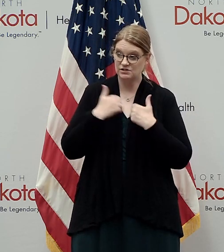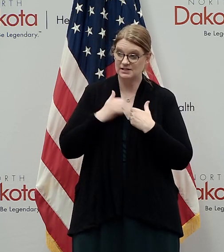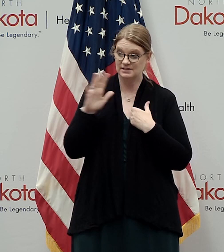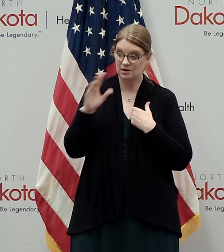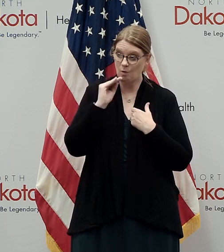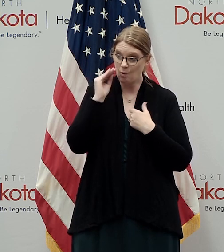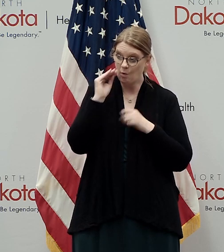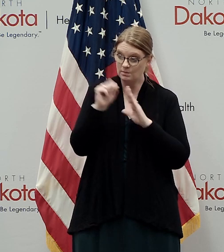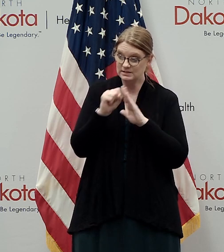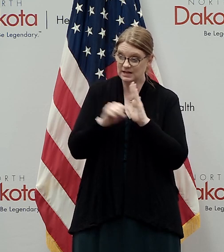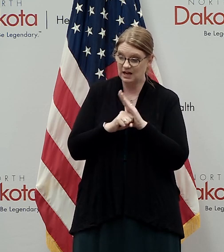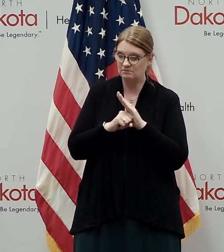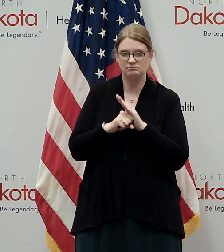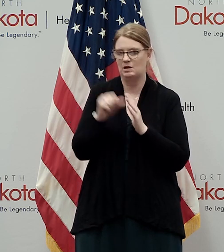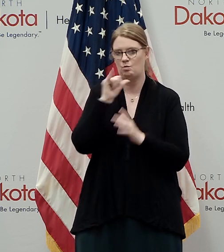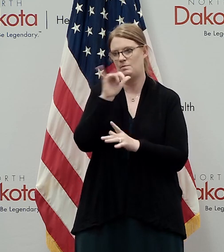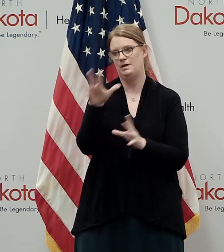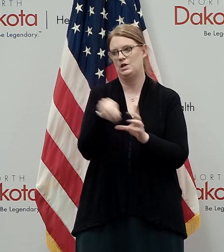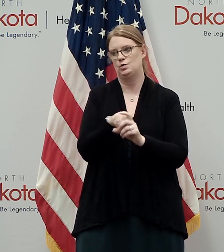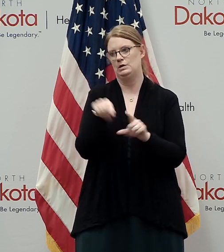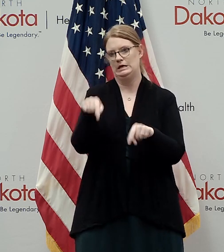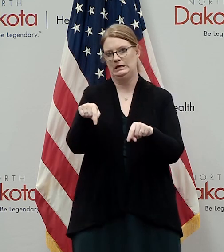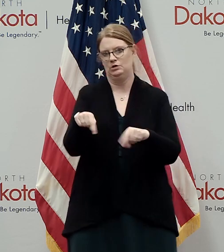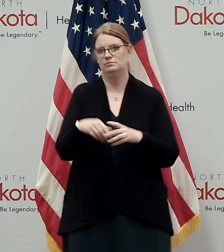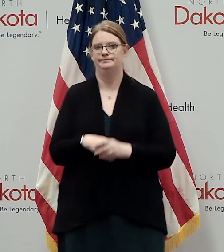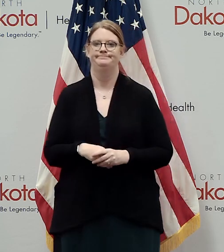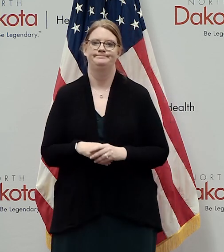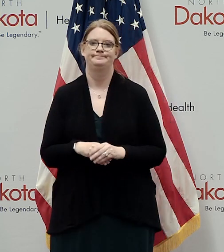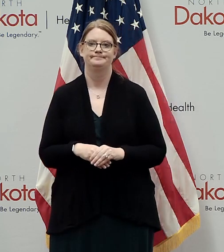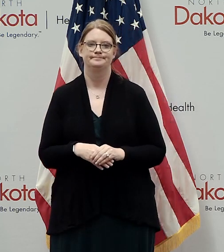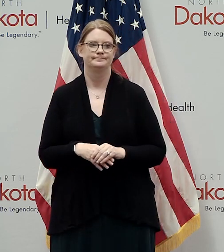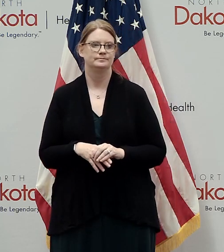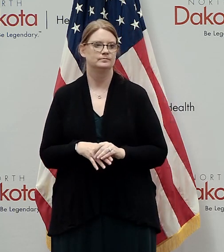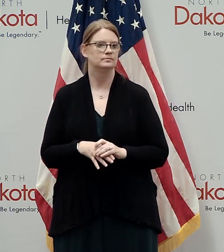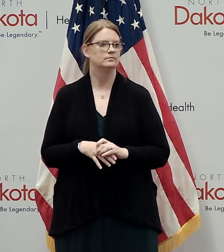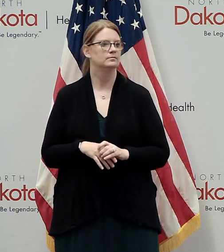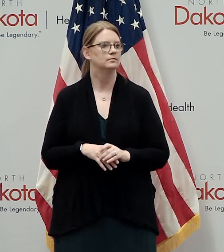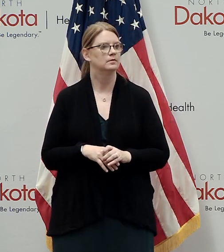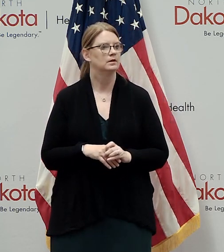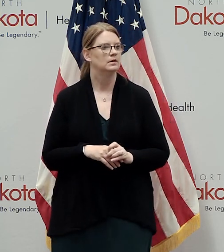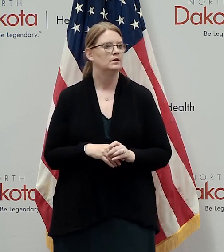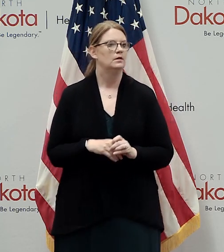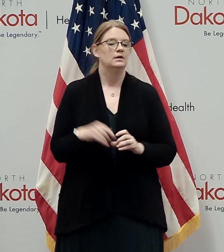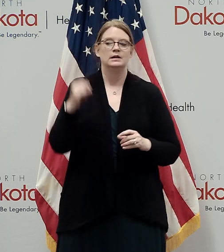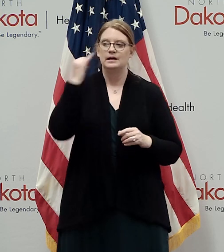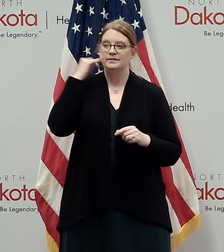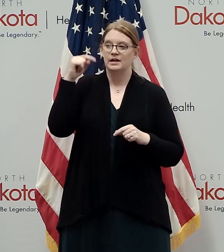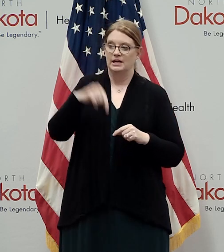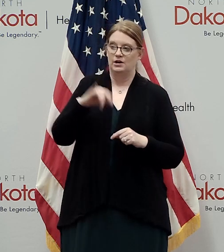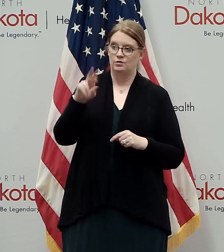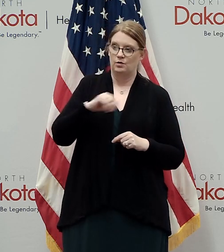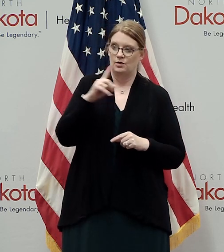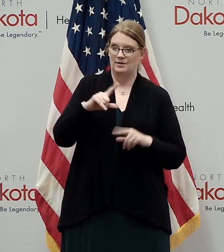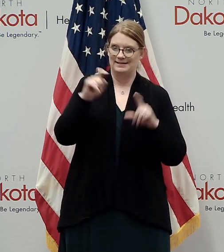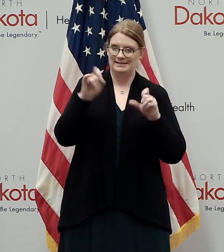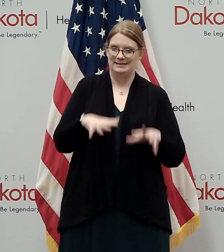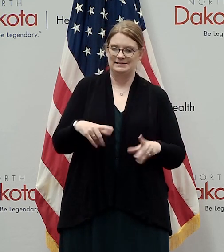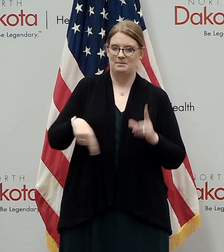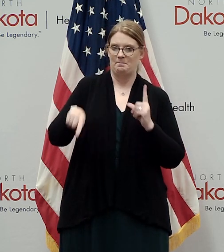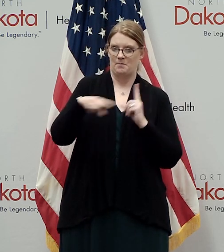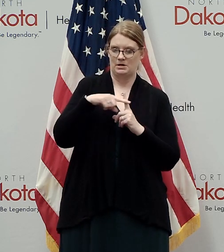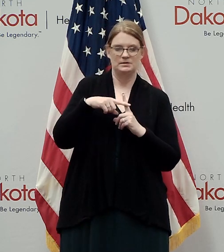they would not be listed in the daily totals that we shared. But if they are in North Dakota and they tested